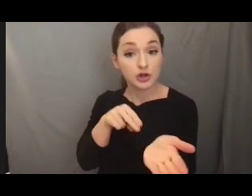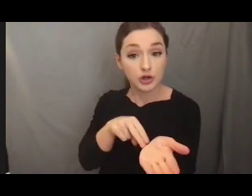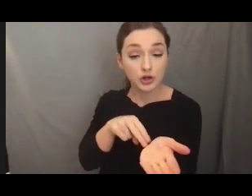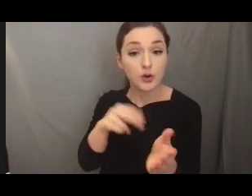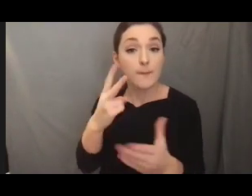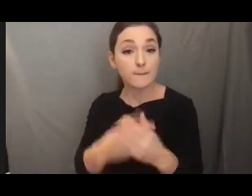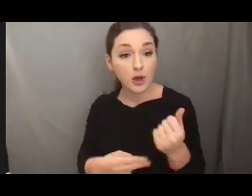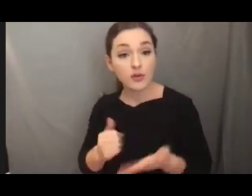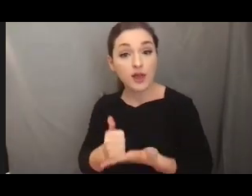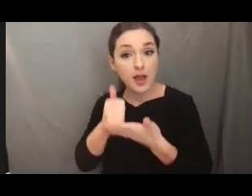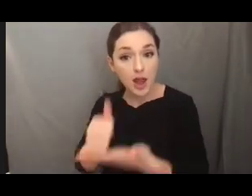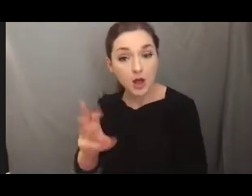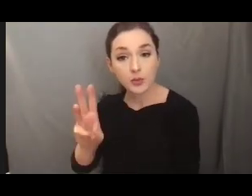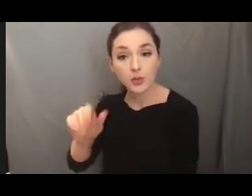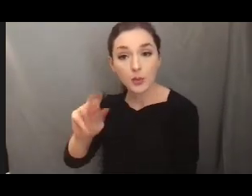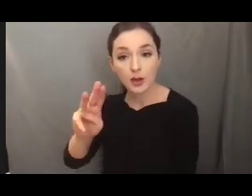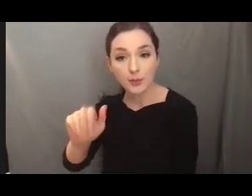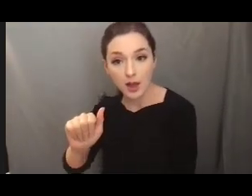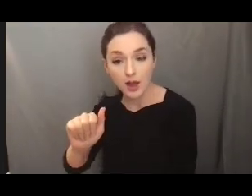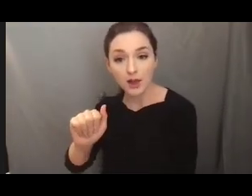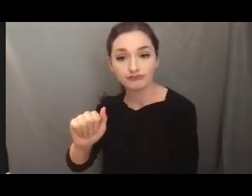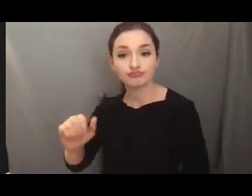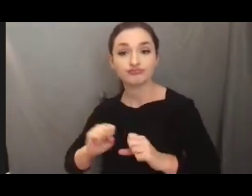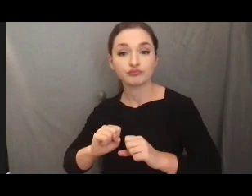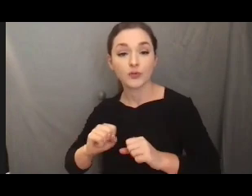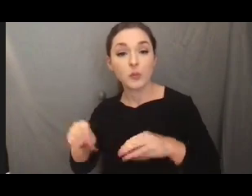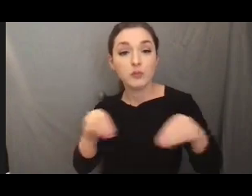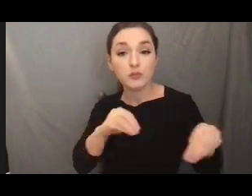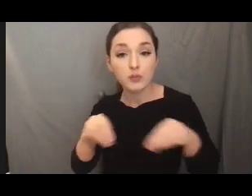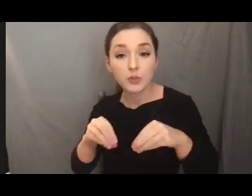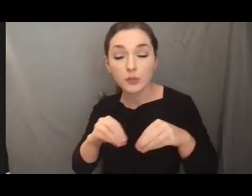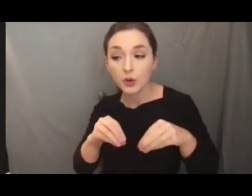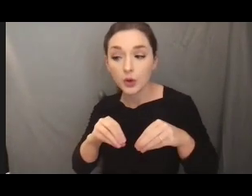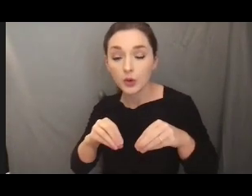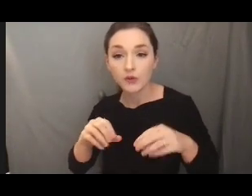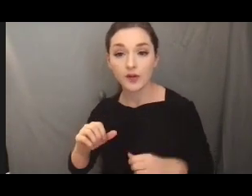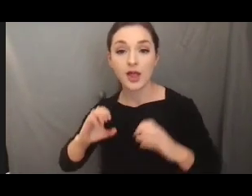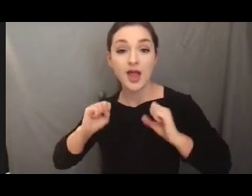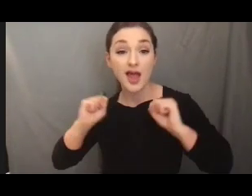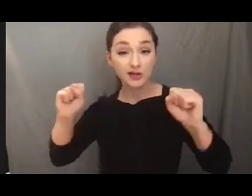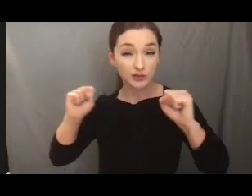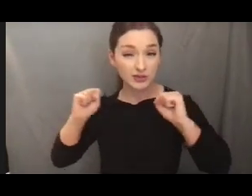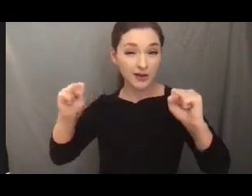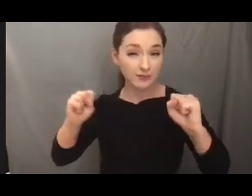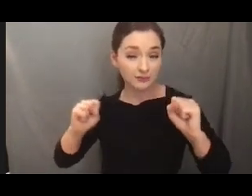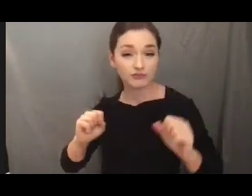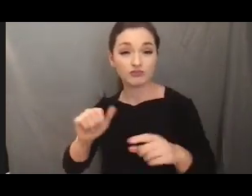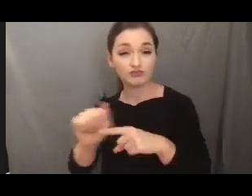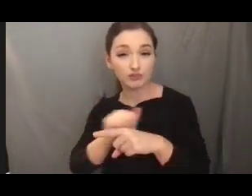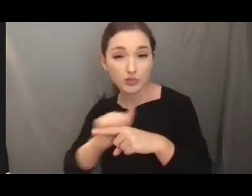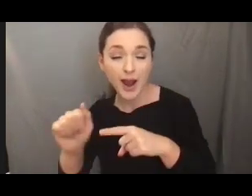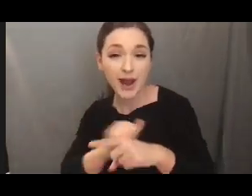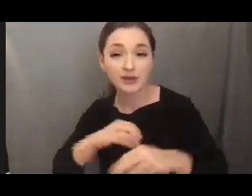leg stronger. At home, Wilma practiced them constantly, even when it hurt.